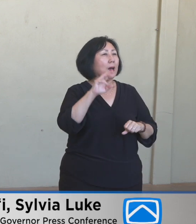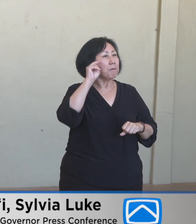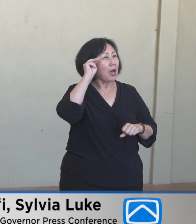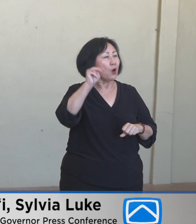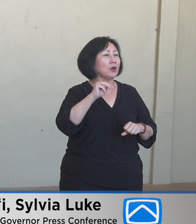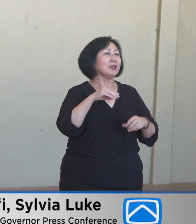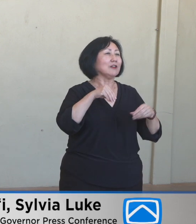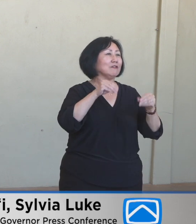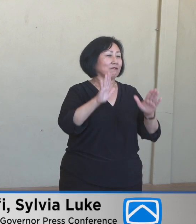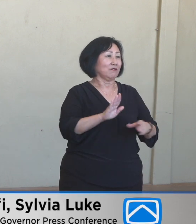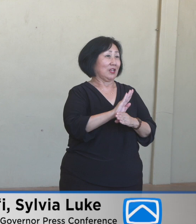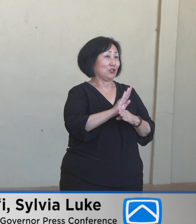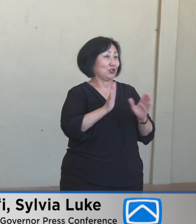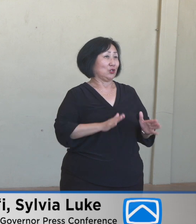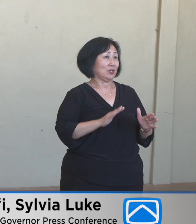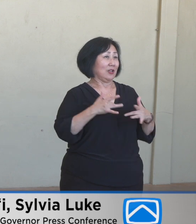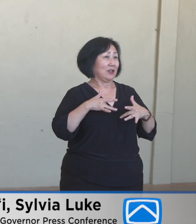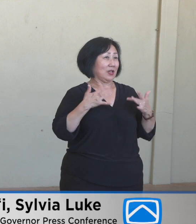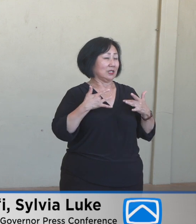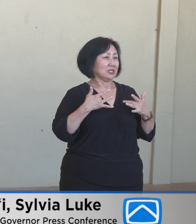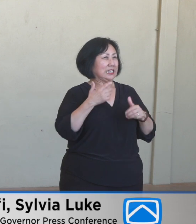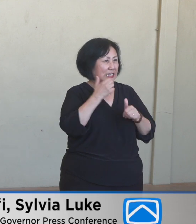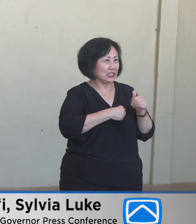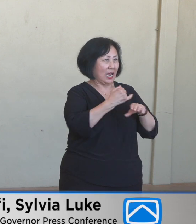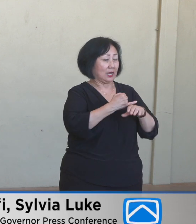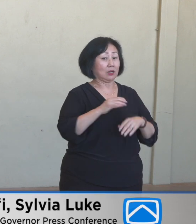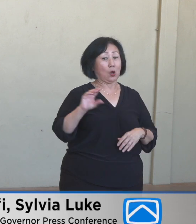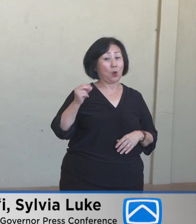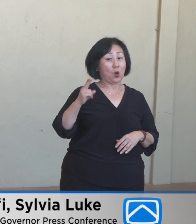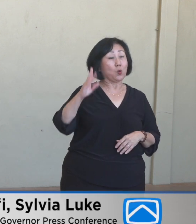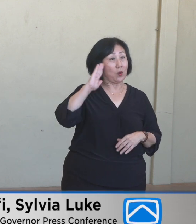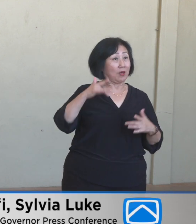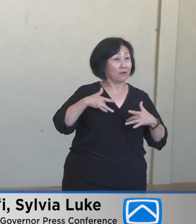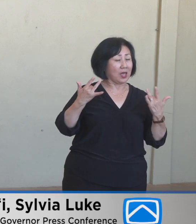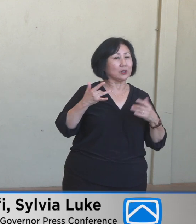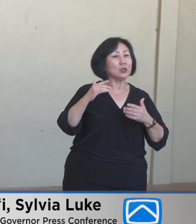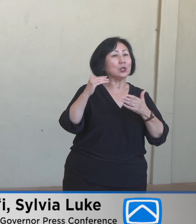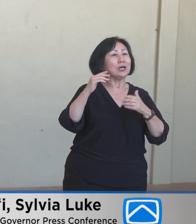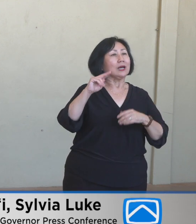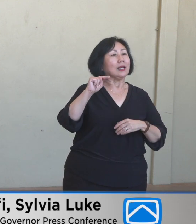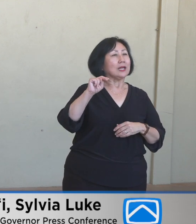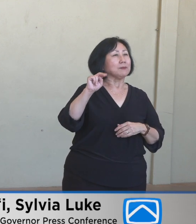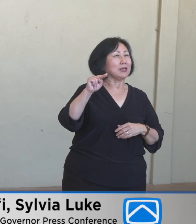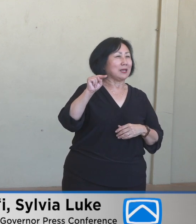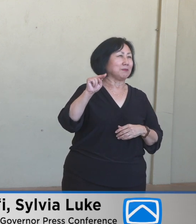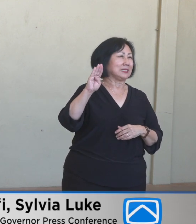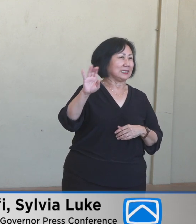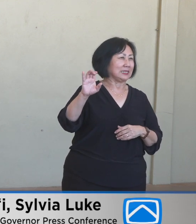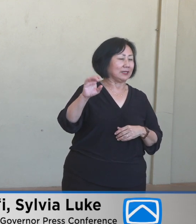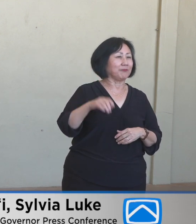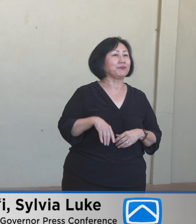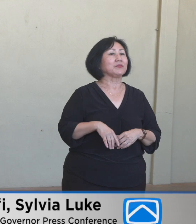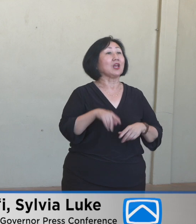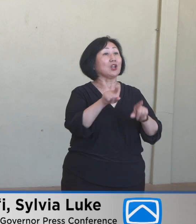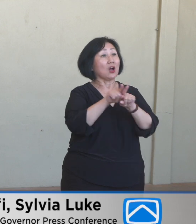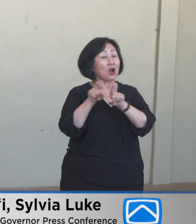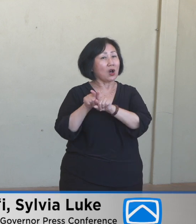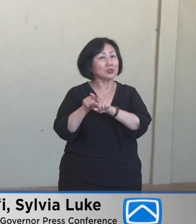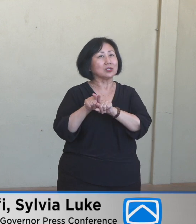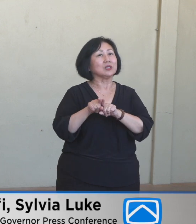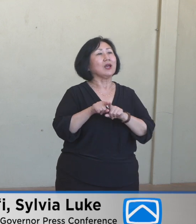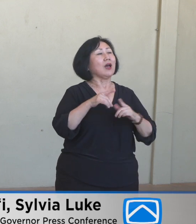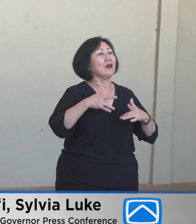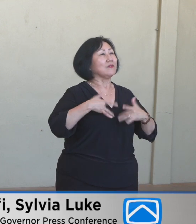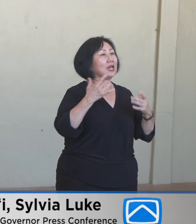on every single island. On Oahu, there will be an event at the Neo Blaisdell Center and also